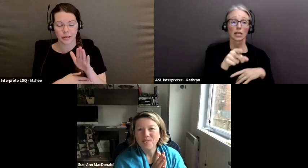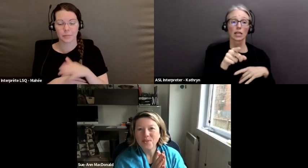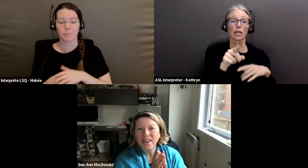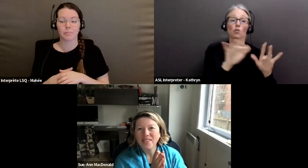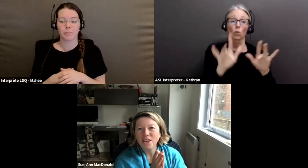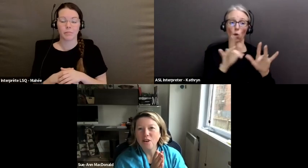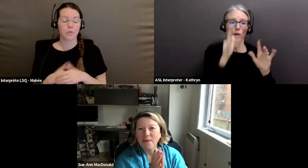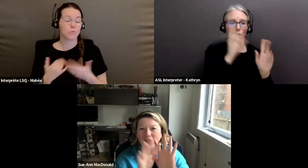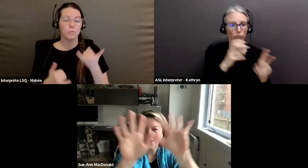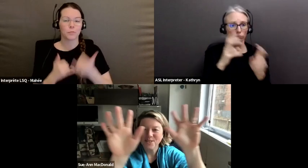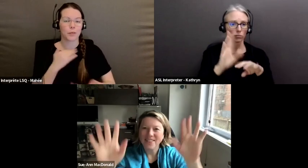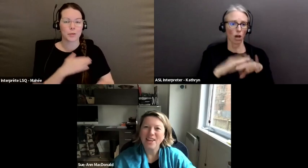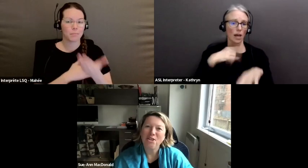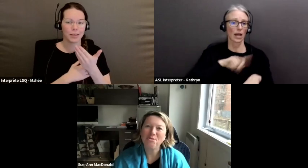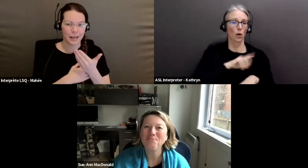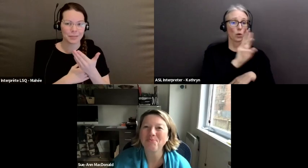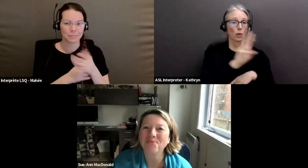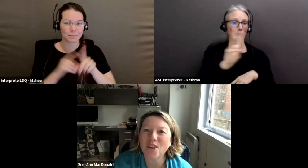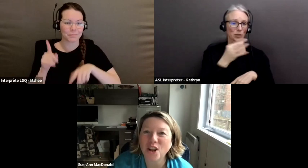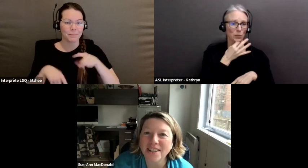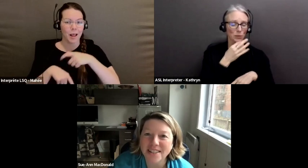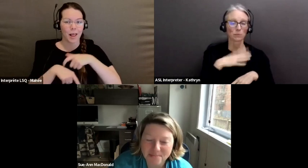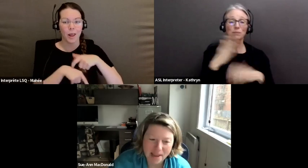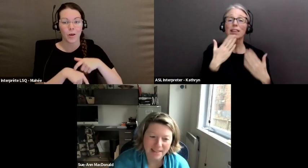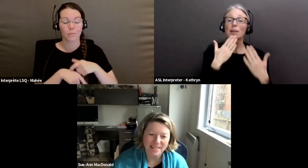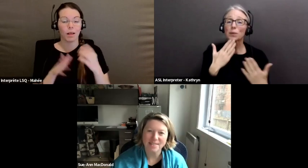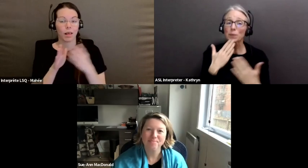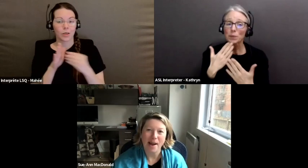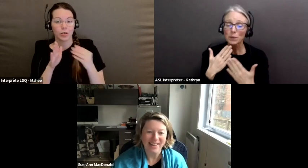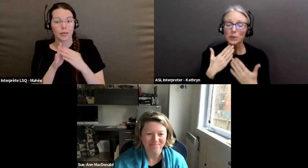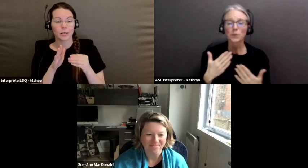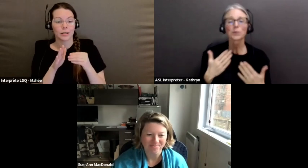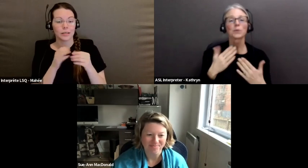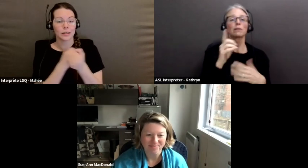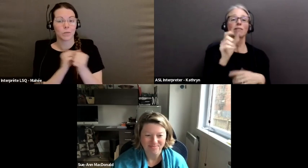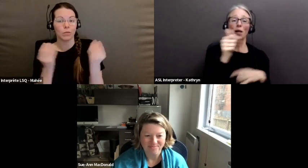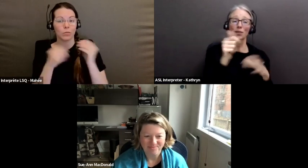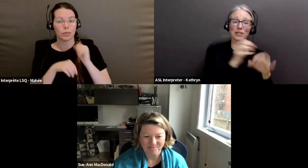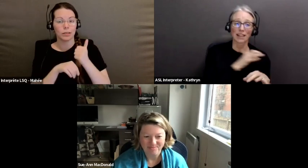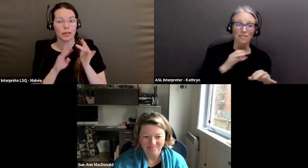soon-ish. Okay. Thank you very much. Thank you, colleagues, panelists. Bye.